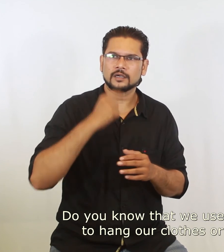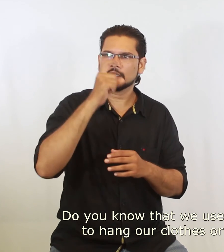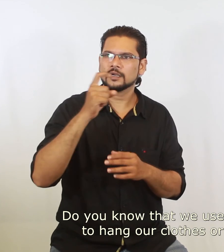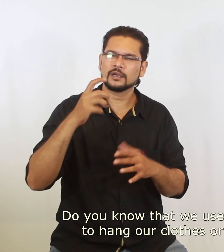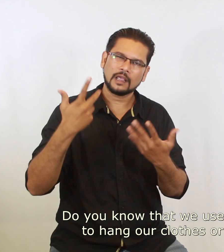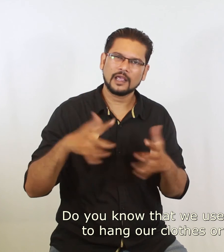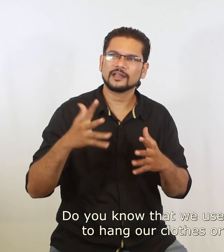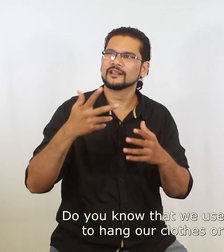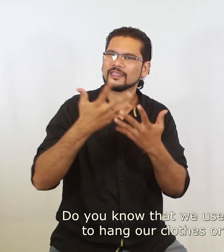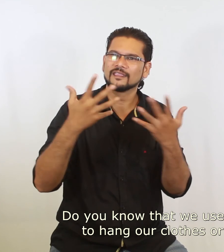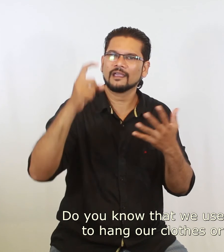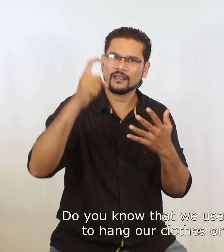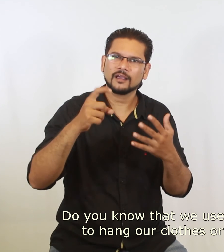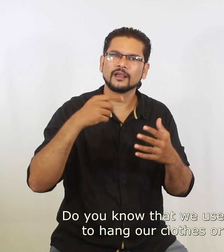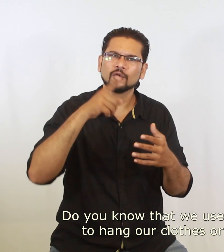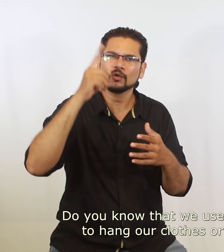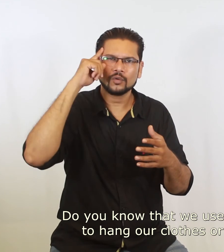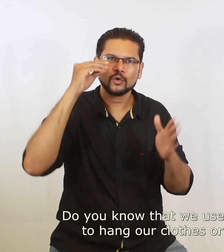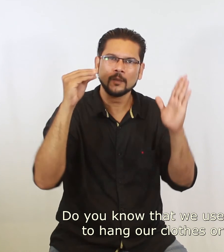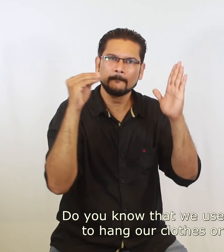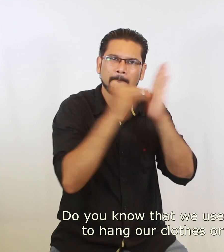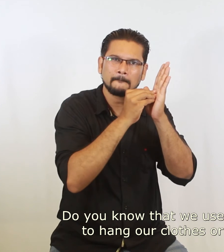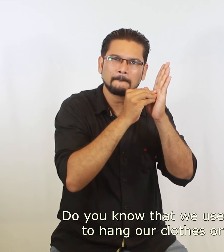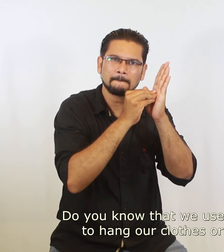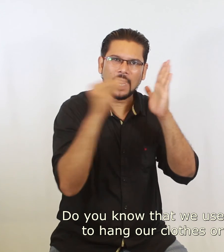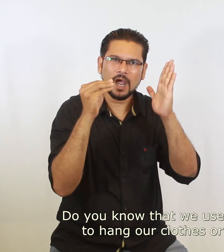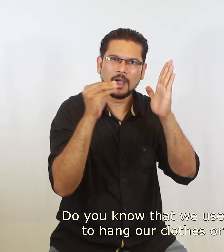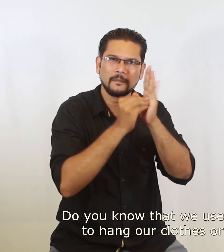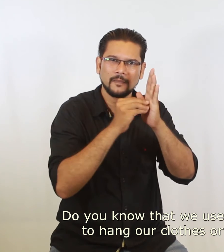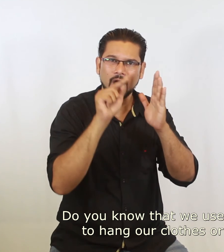Do you know that we use suction hook to hang our clothes or anything?